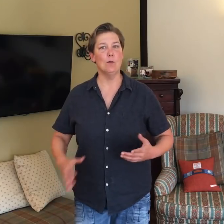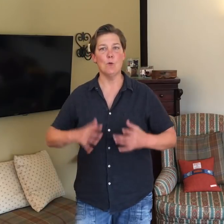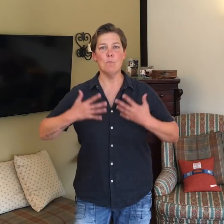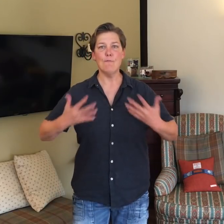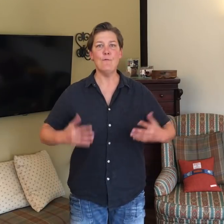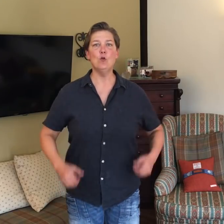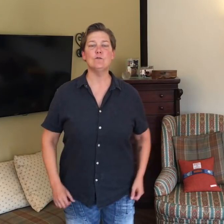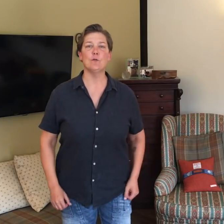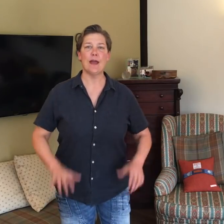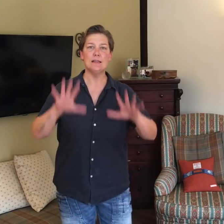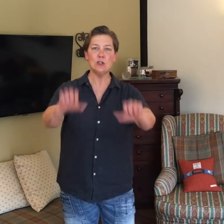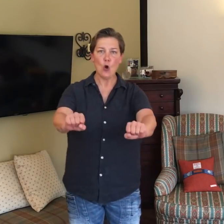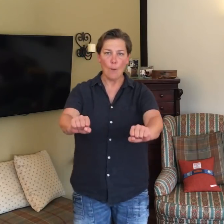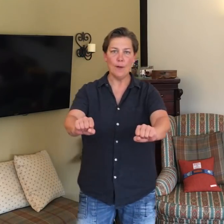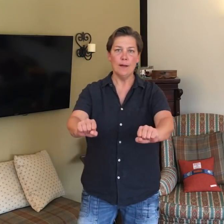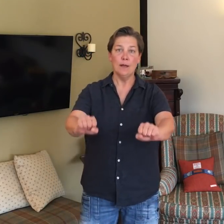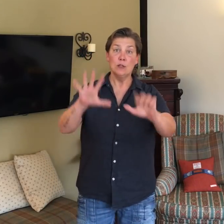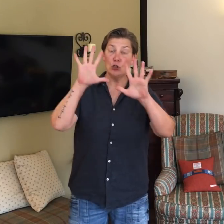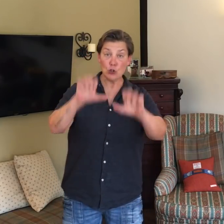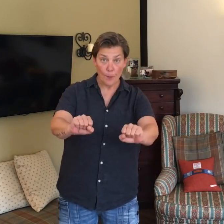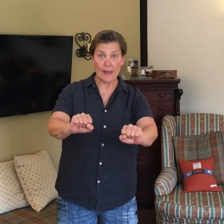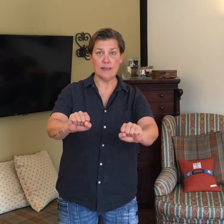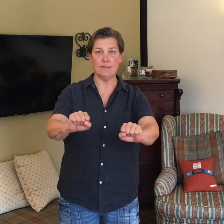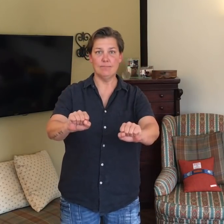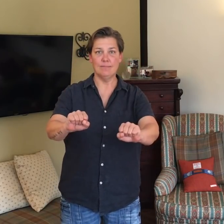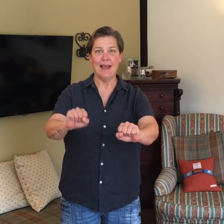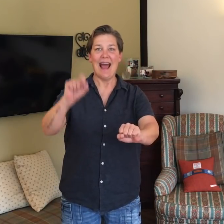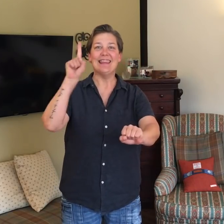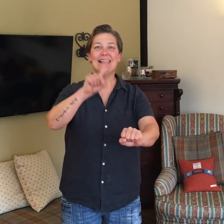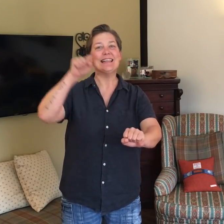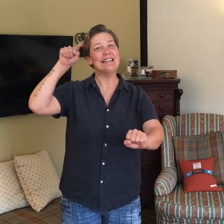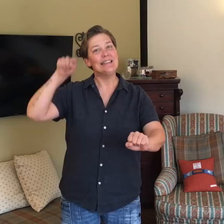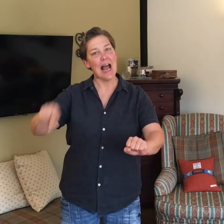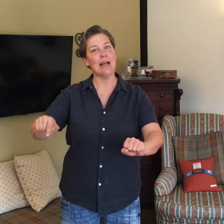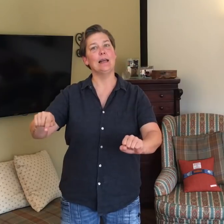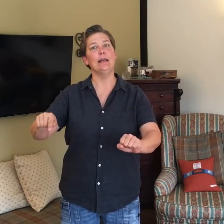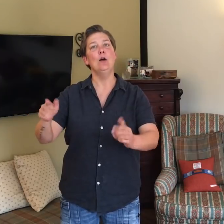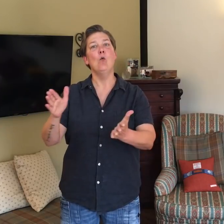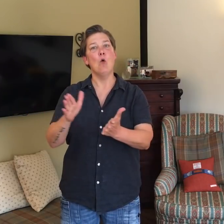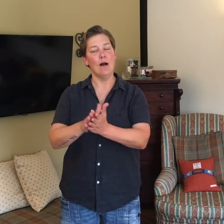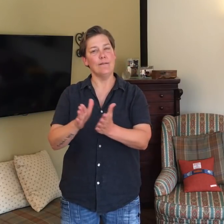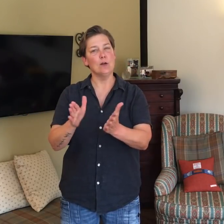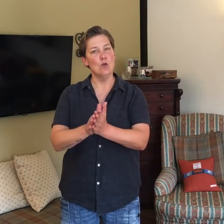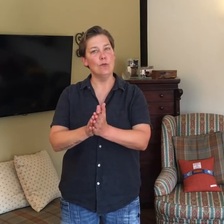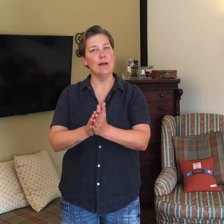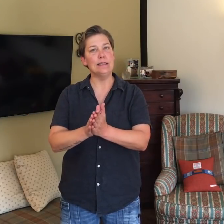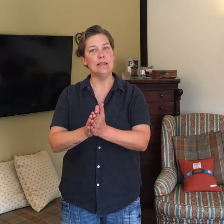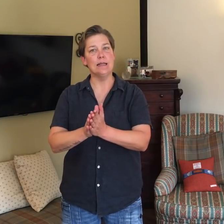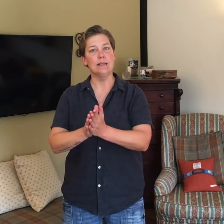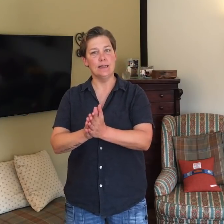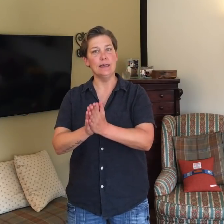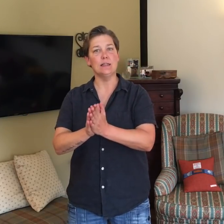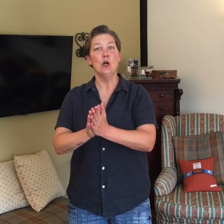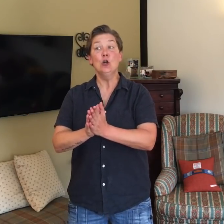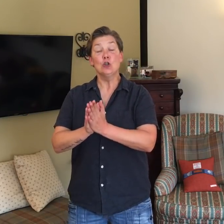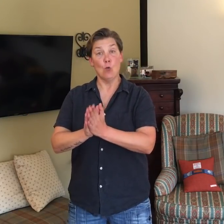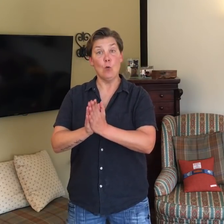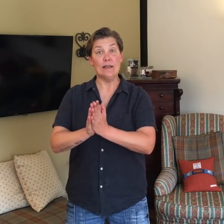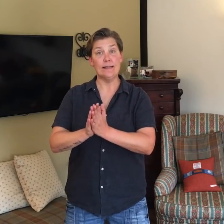bit more forceful there, stop. Stop it. And that's exactly what I've incorporated into this. So what we're saying